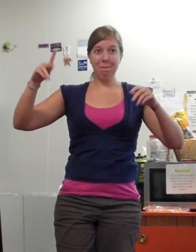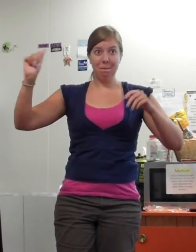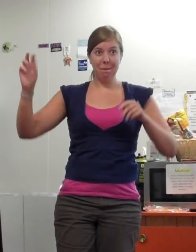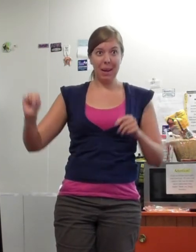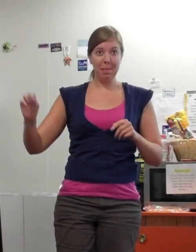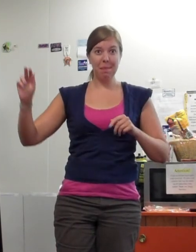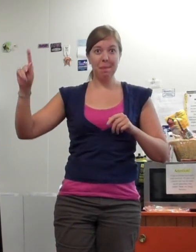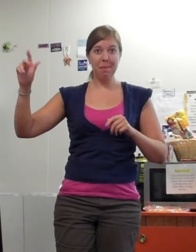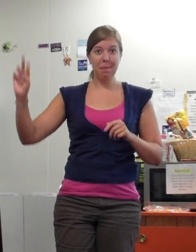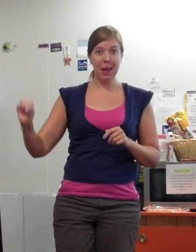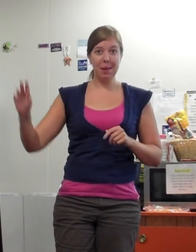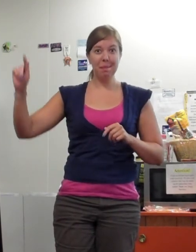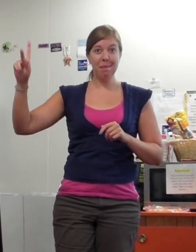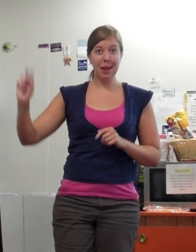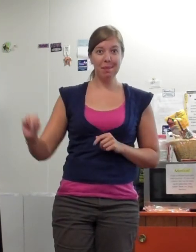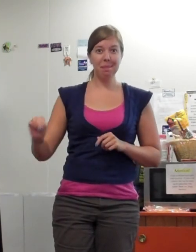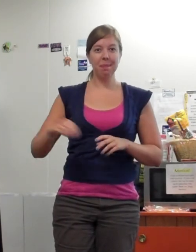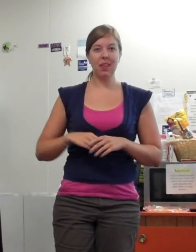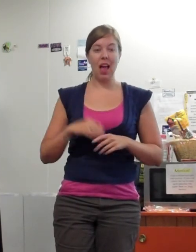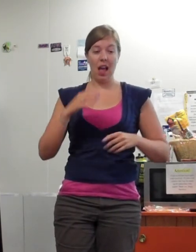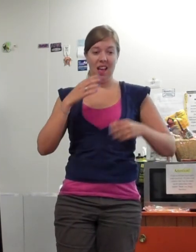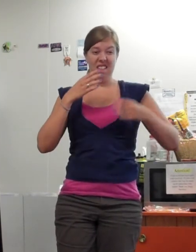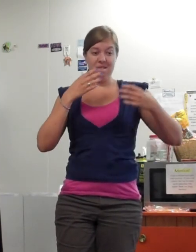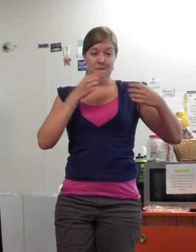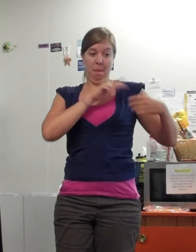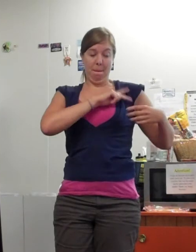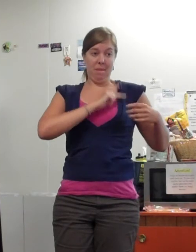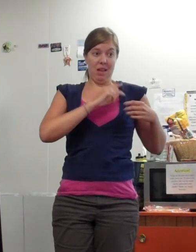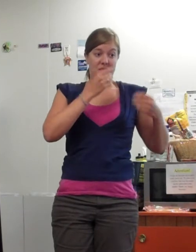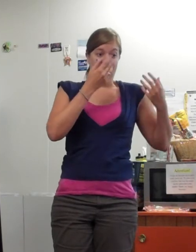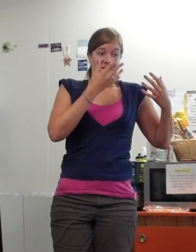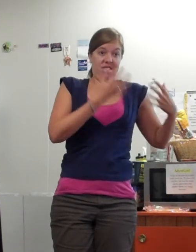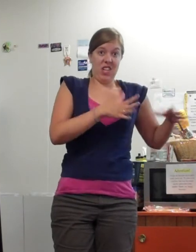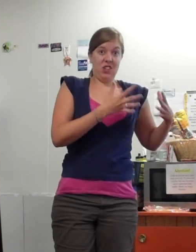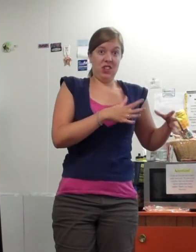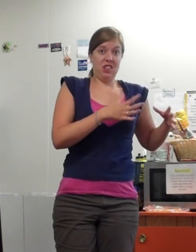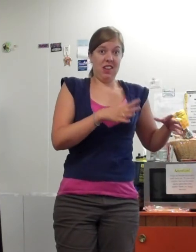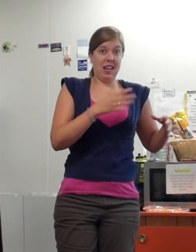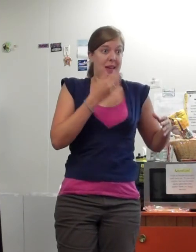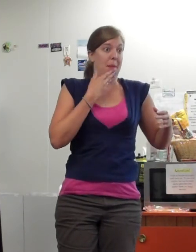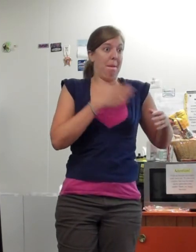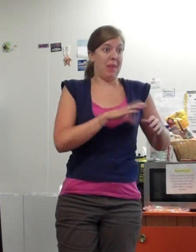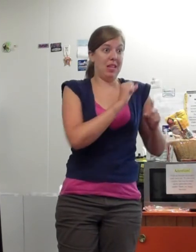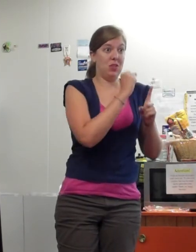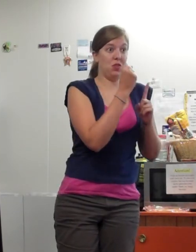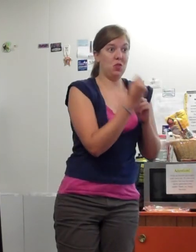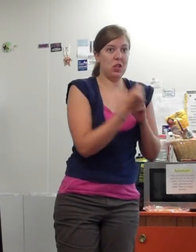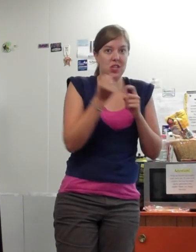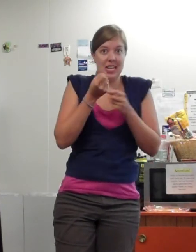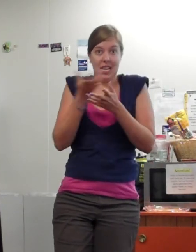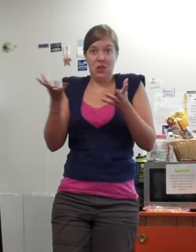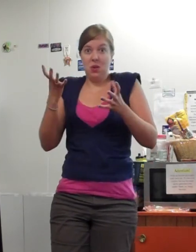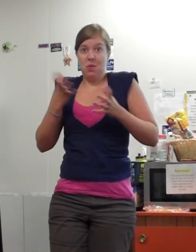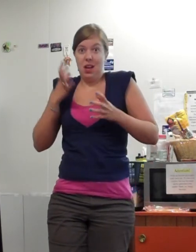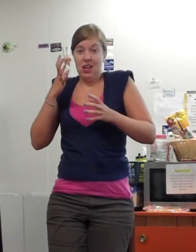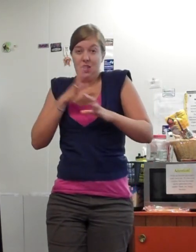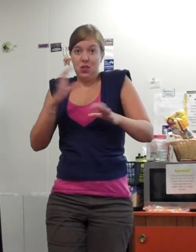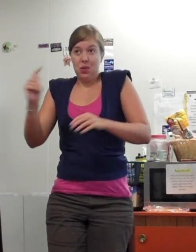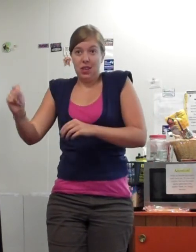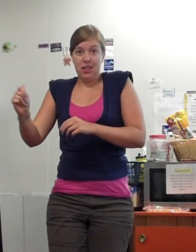I've done it before in a very bad situation. Okay, anybody want to do it? Anyone? Otherwise, these guys are staying up again. Okay, you guys are up.